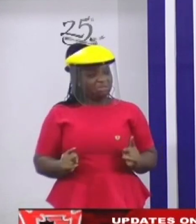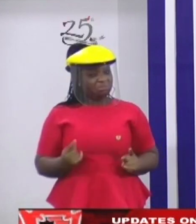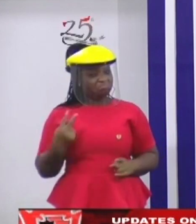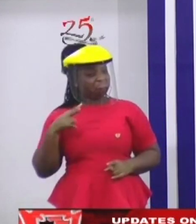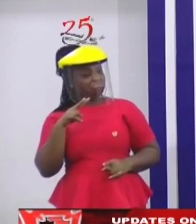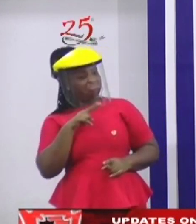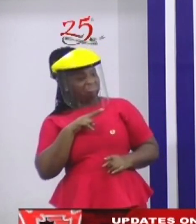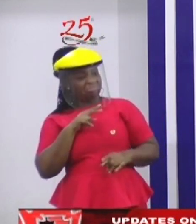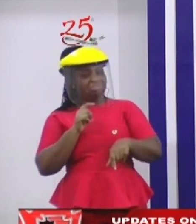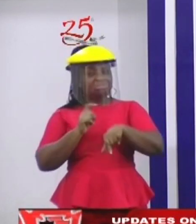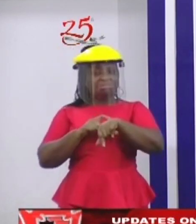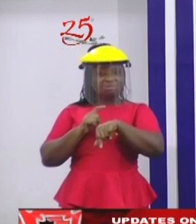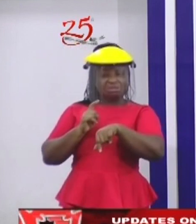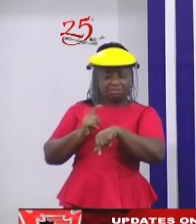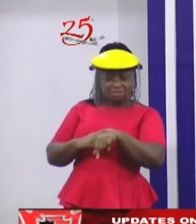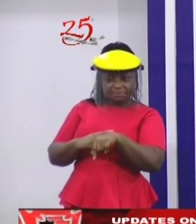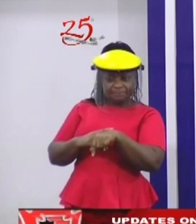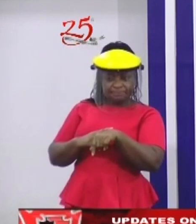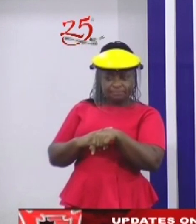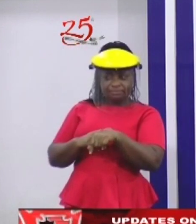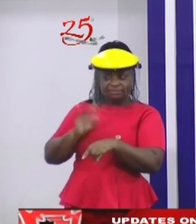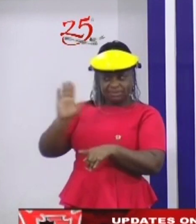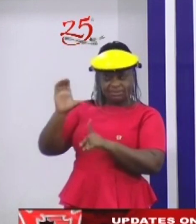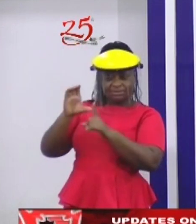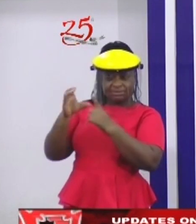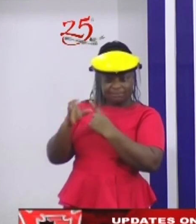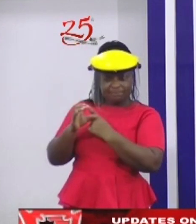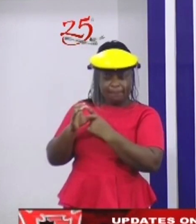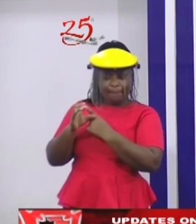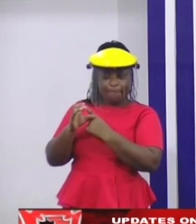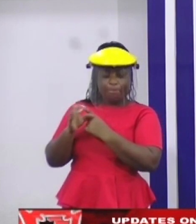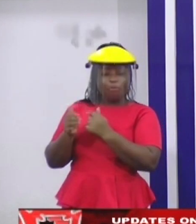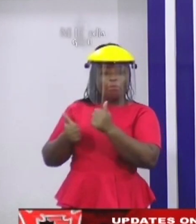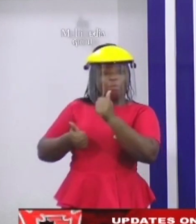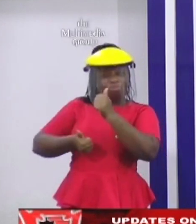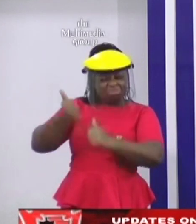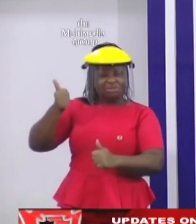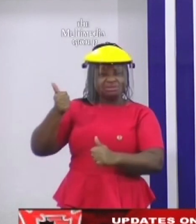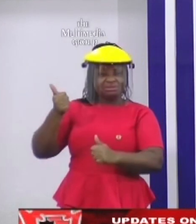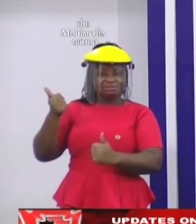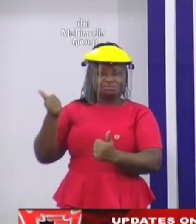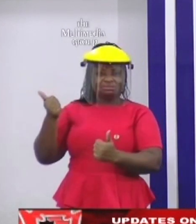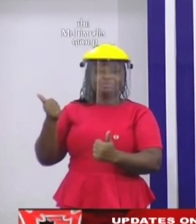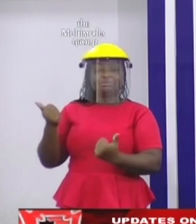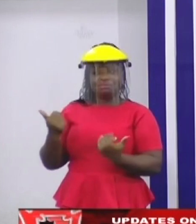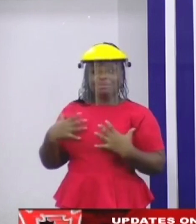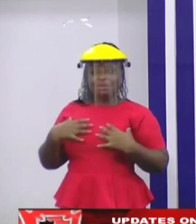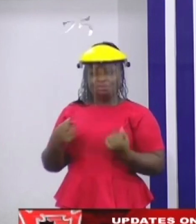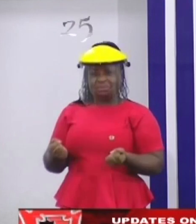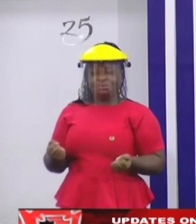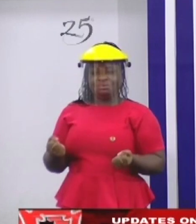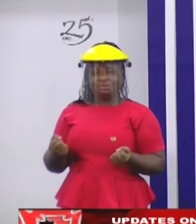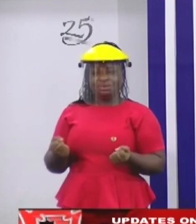at the duration of their condition, most are likely have recovered and do not